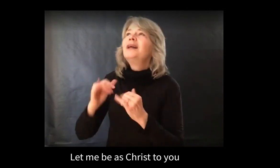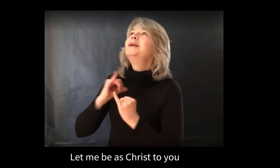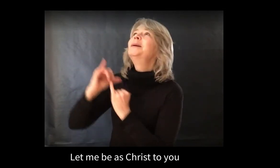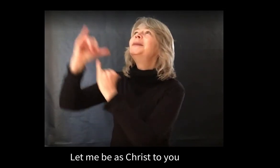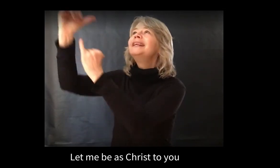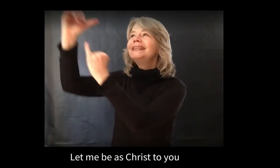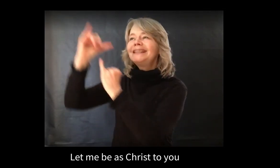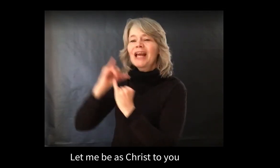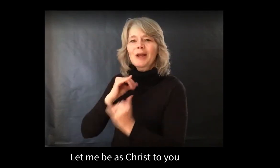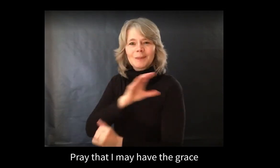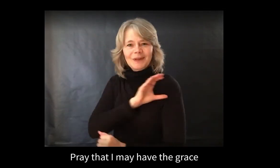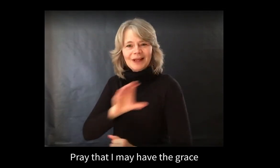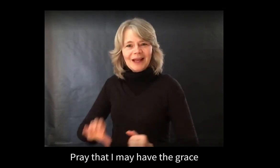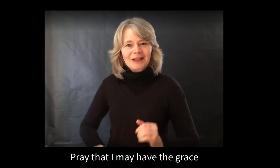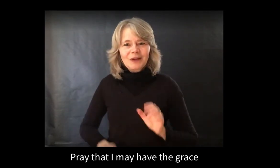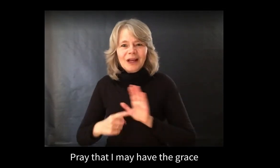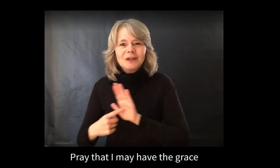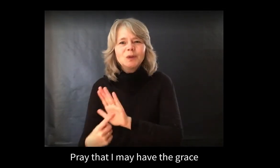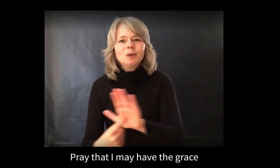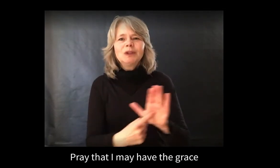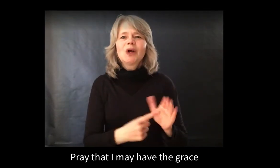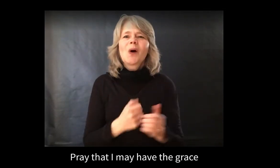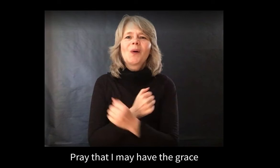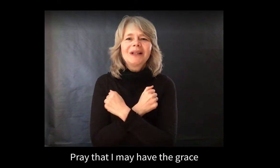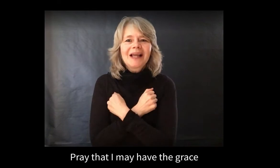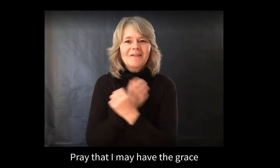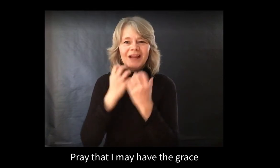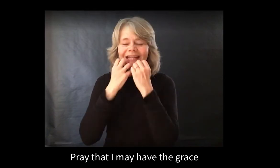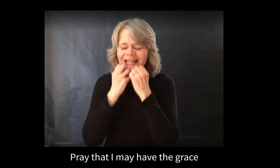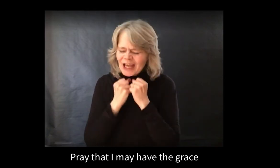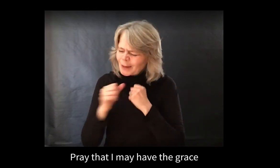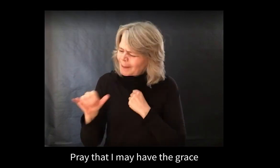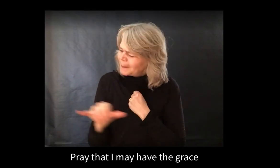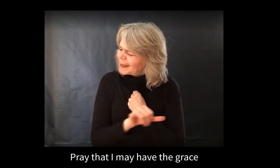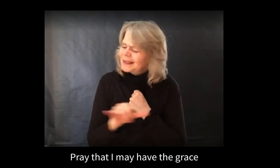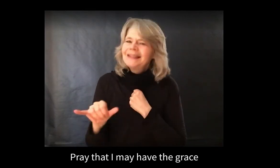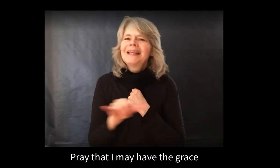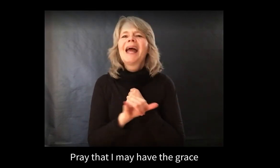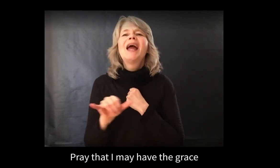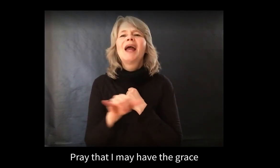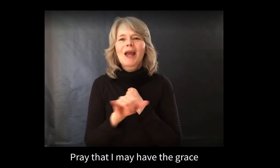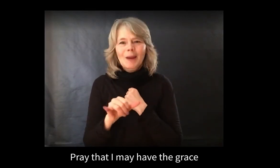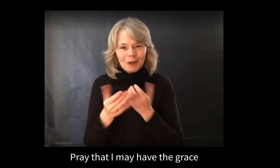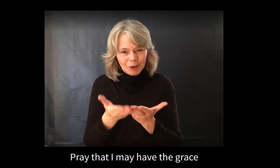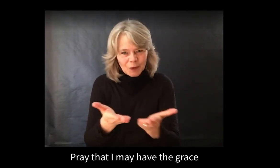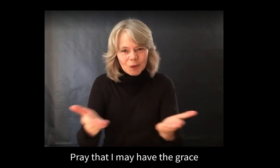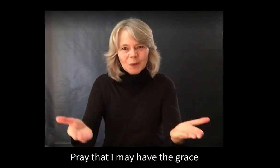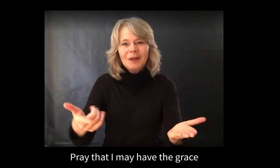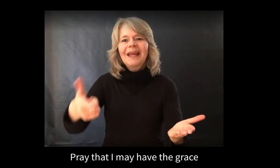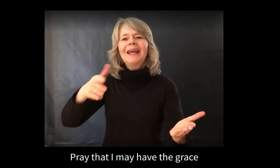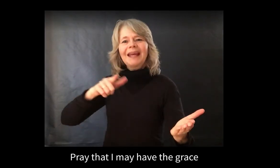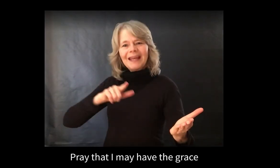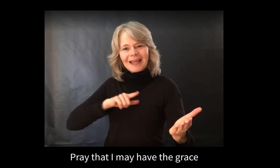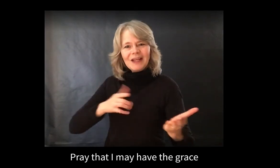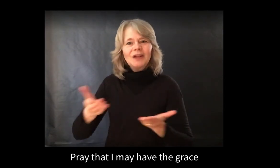servant, let me be as Christ to you. Pray that I